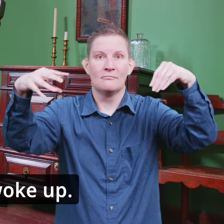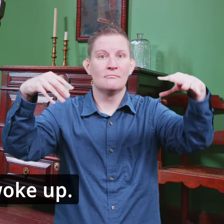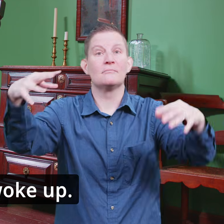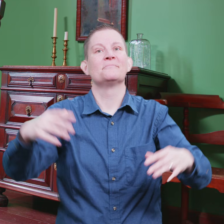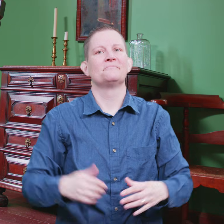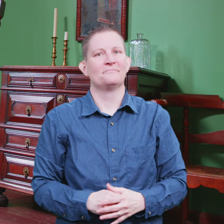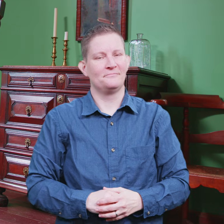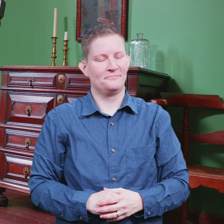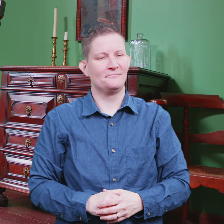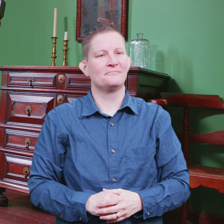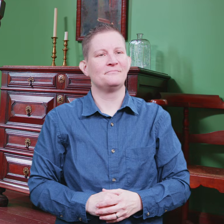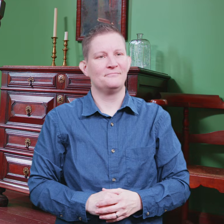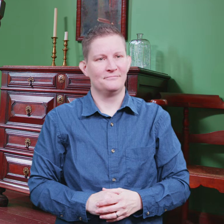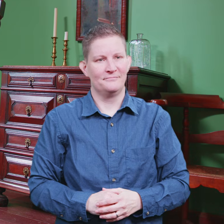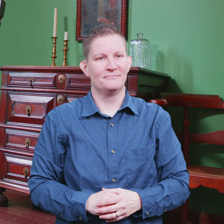woke up.